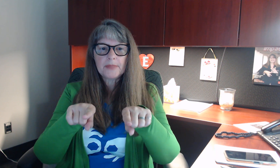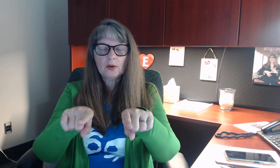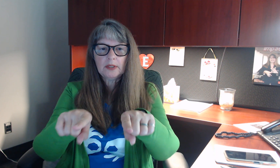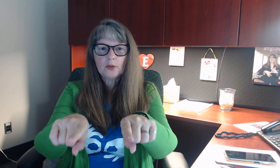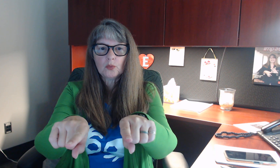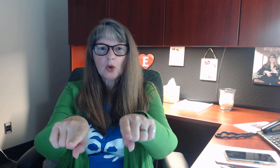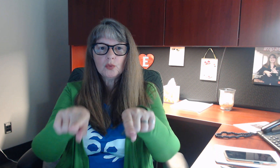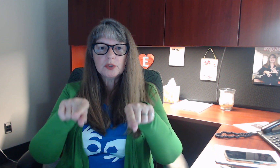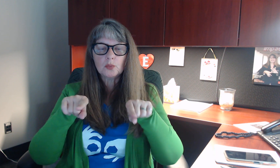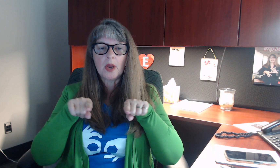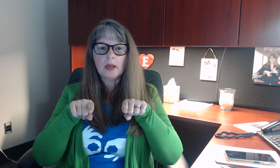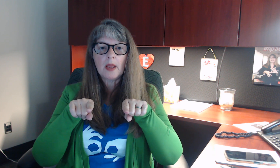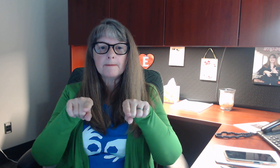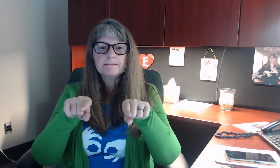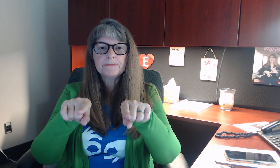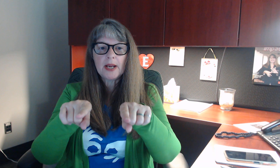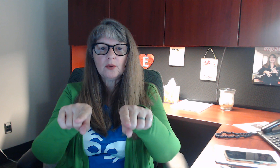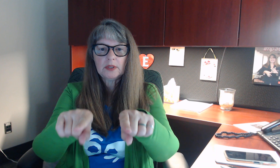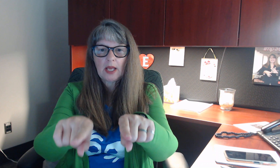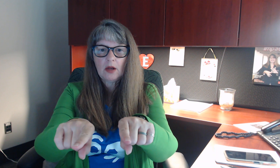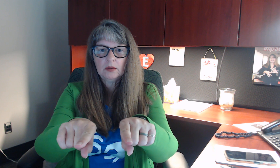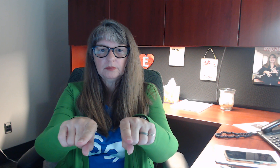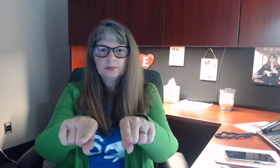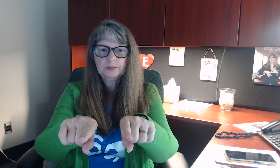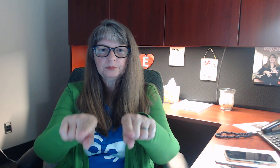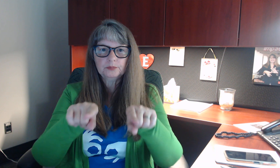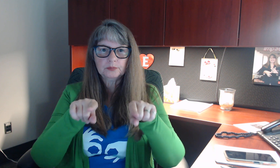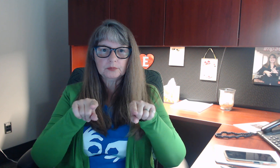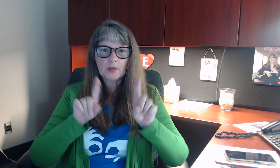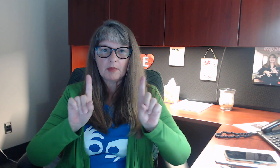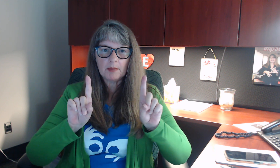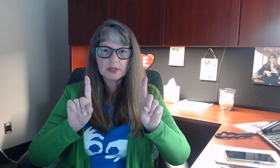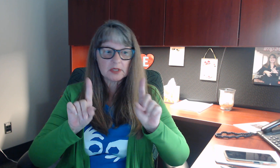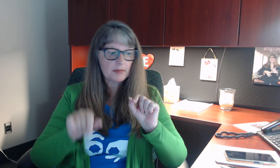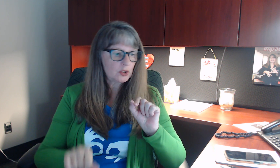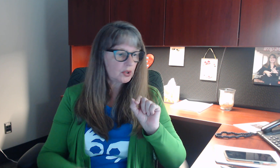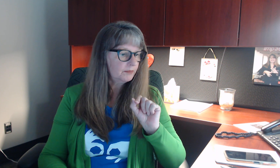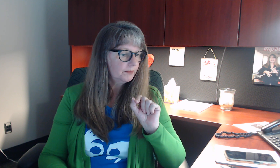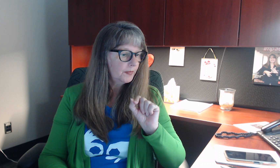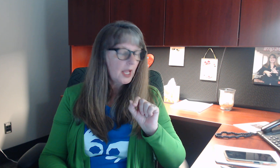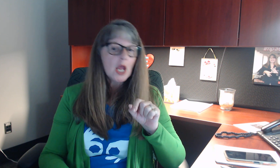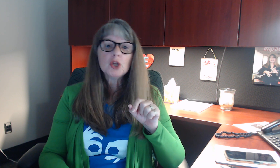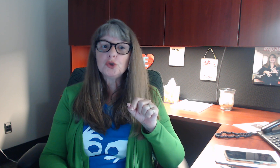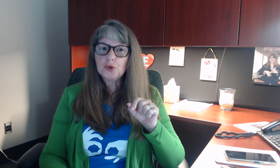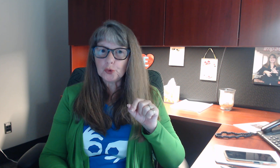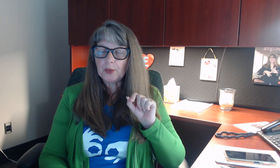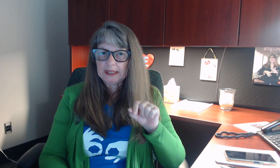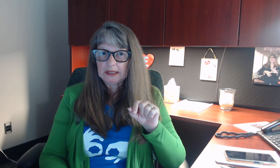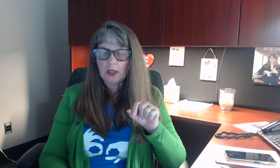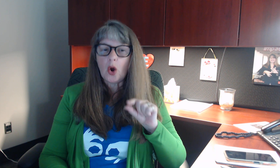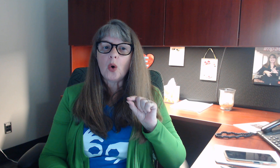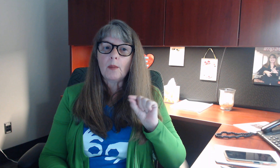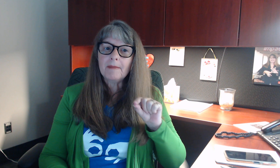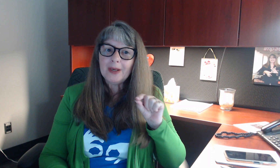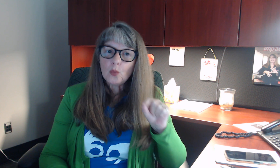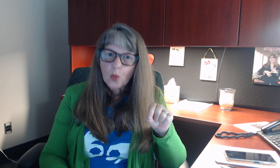Parallel. The roads run parallel. Remember, it's the same hand shape. During or